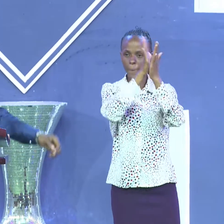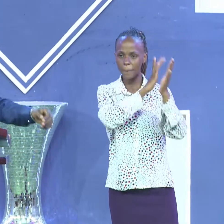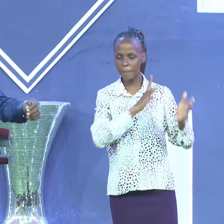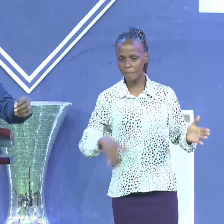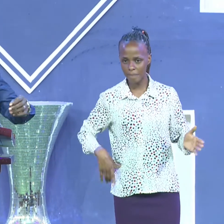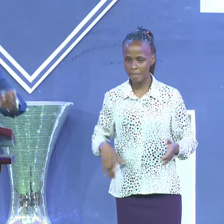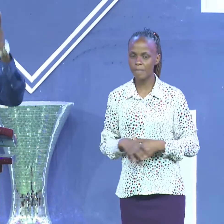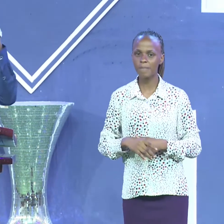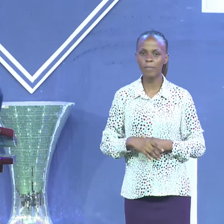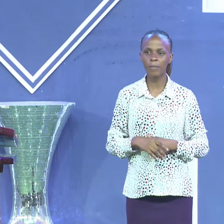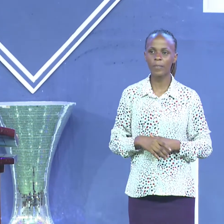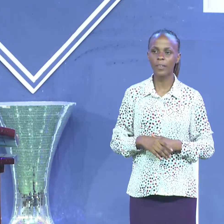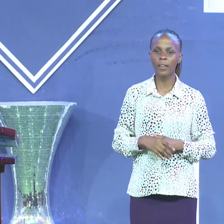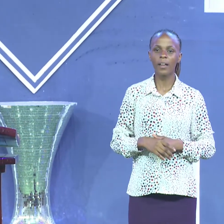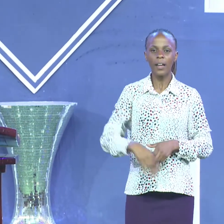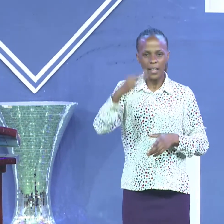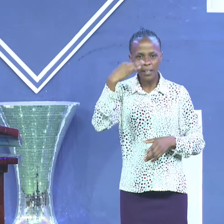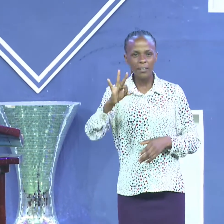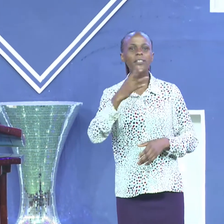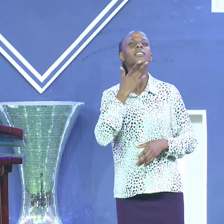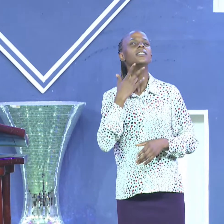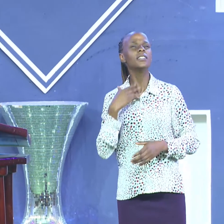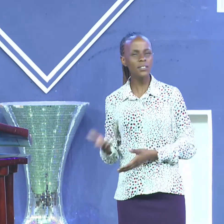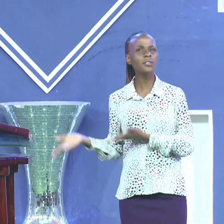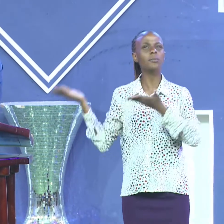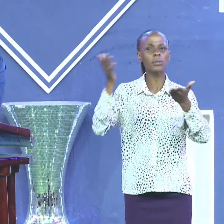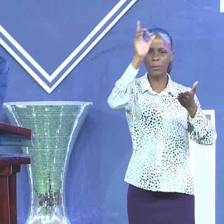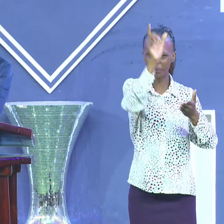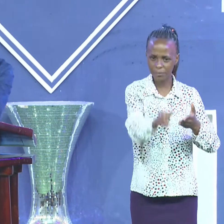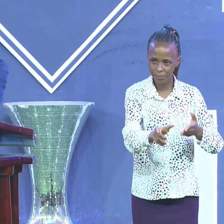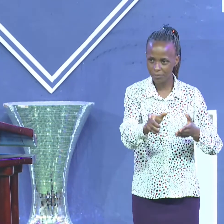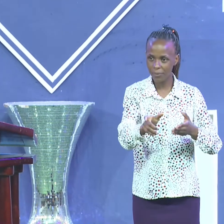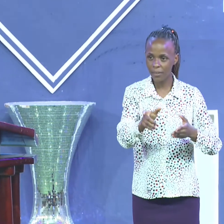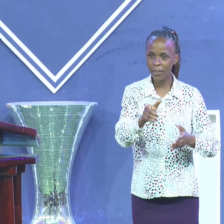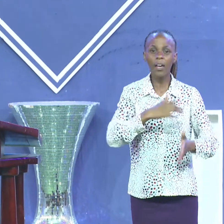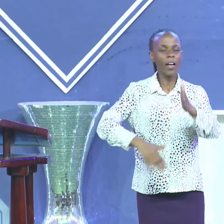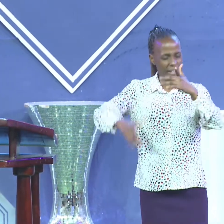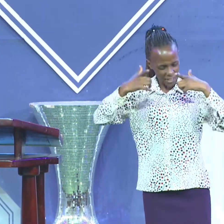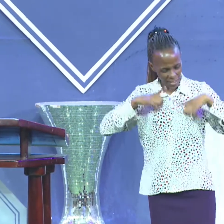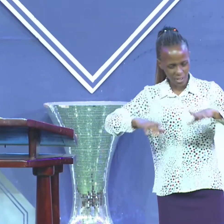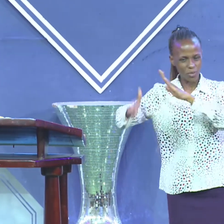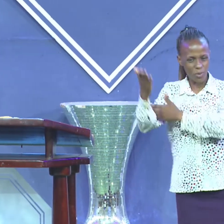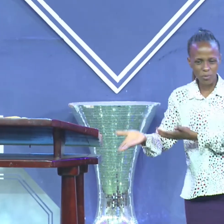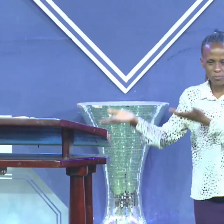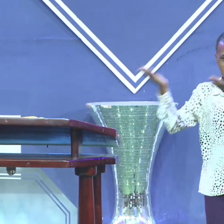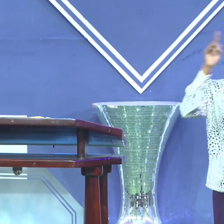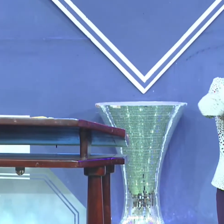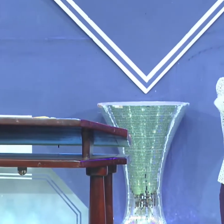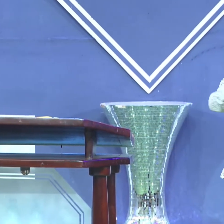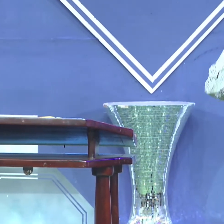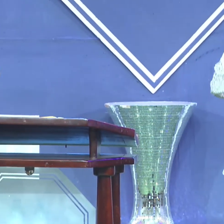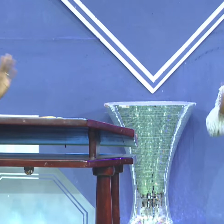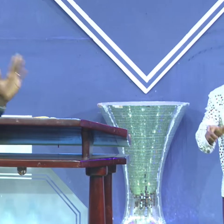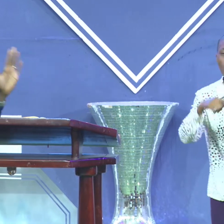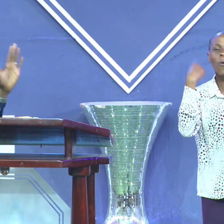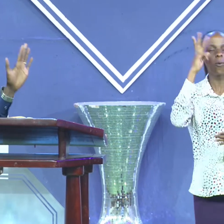Praise the Lord. If it requires to bring a person, may the Lord bring you a person who